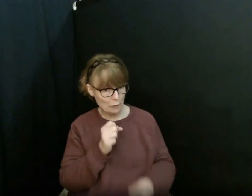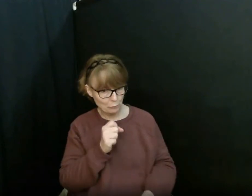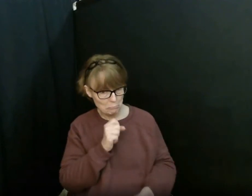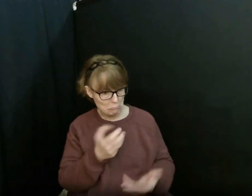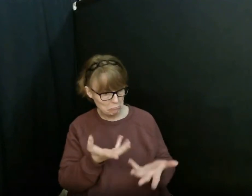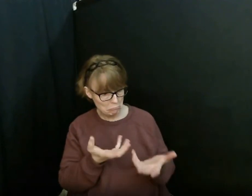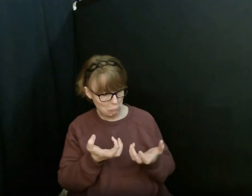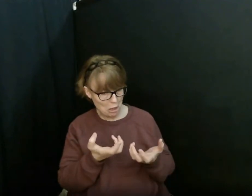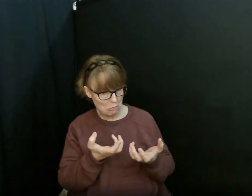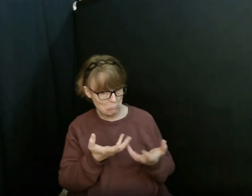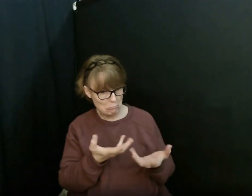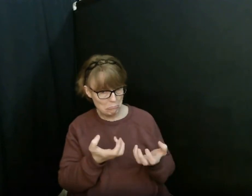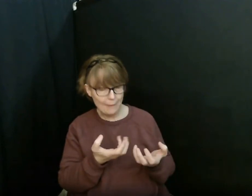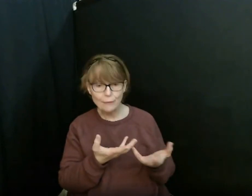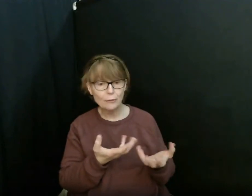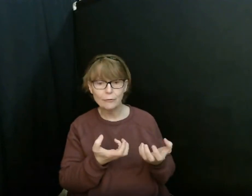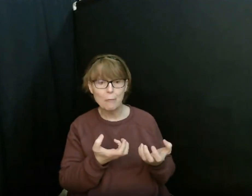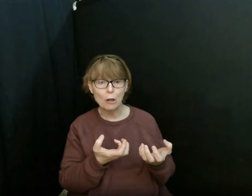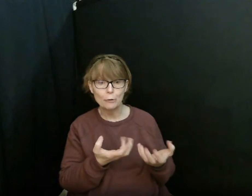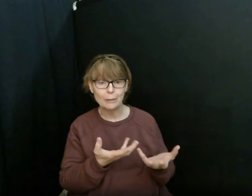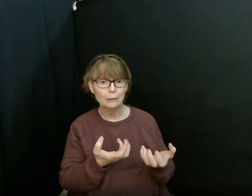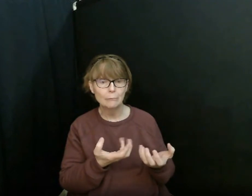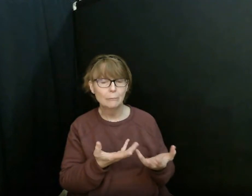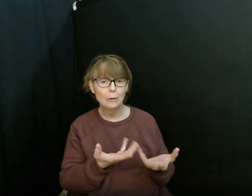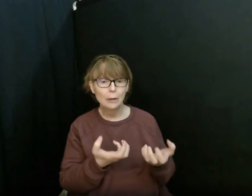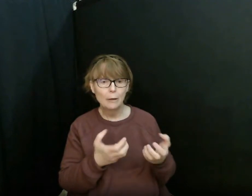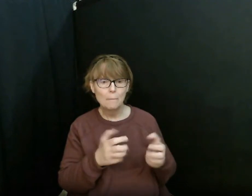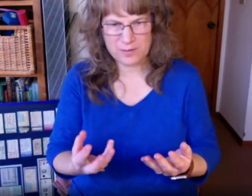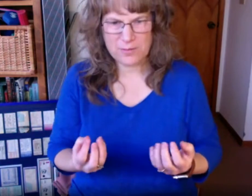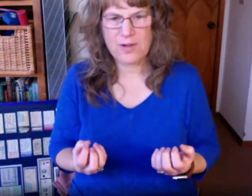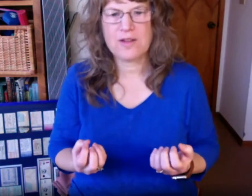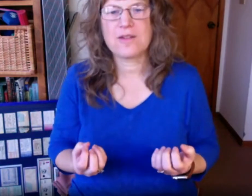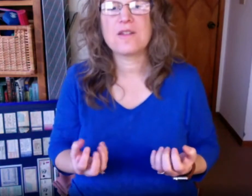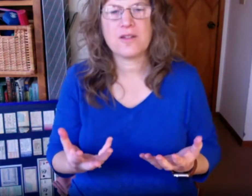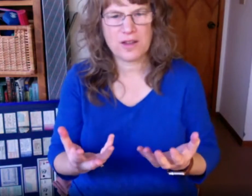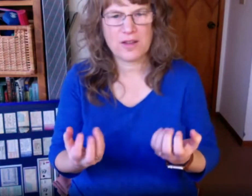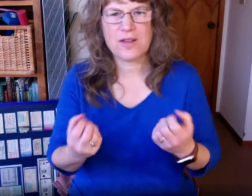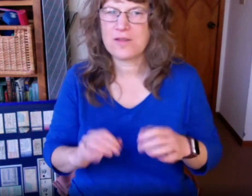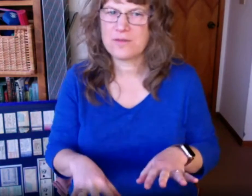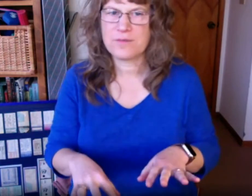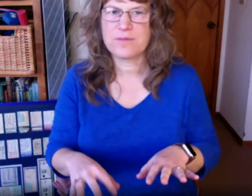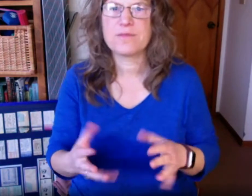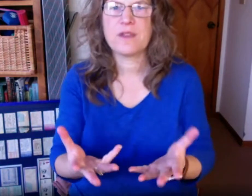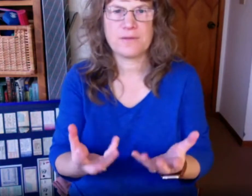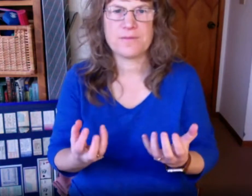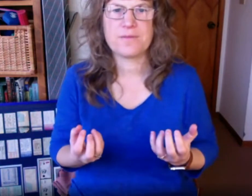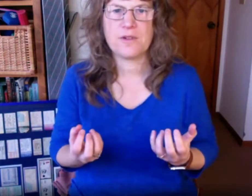cream? What? That's just a smaller movement. Small movement. Yeah. Okay. Okay. And then